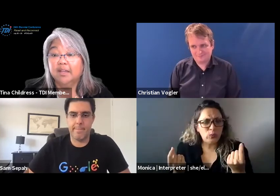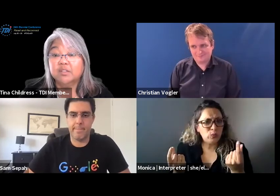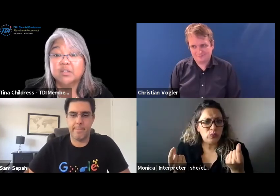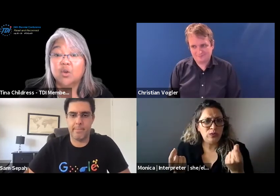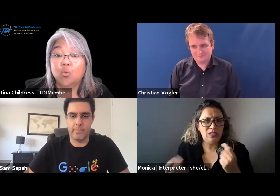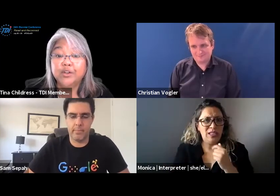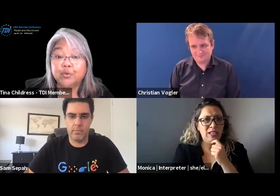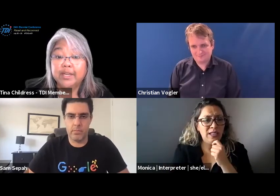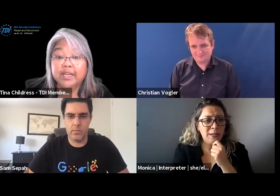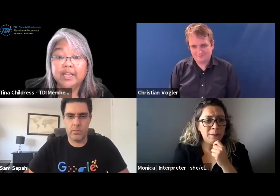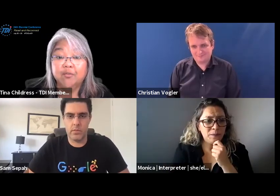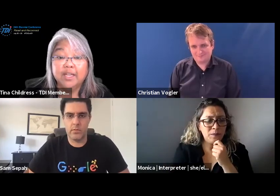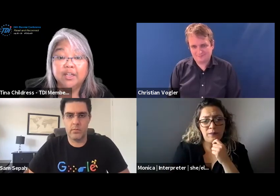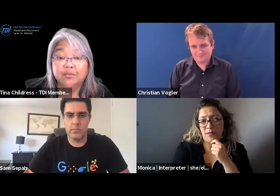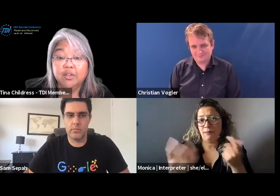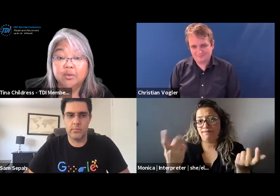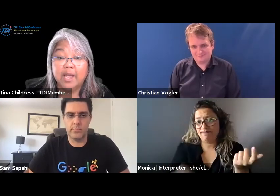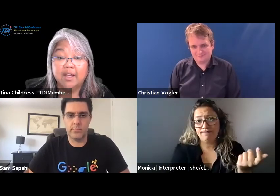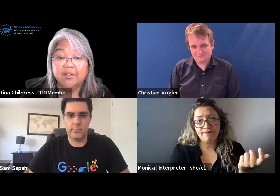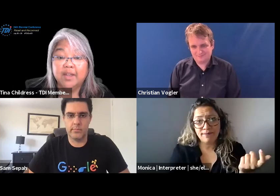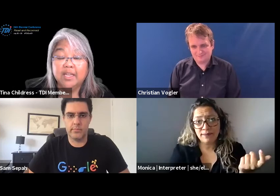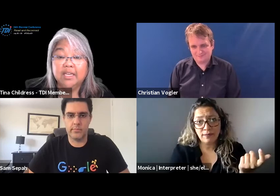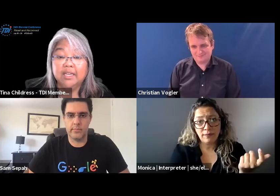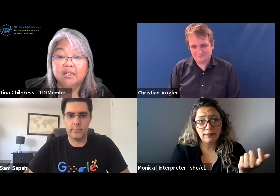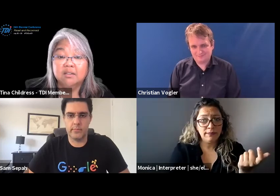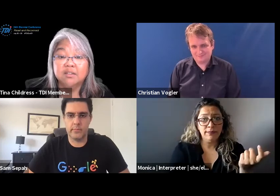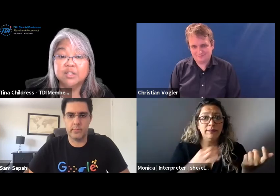And so wondering if any of you have any